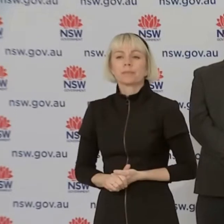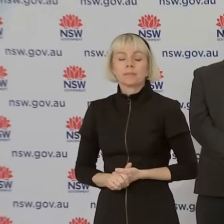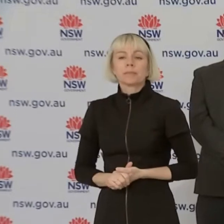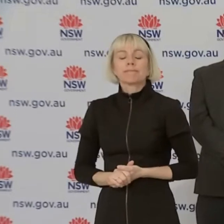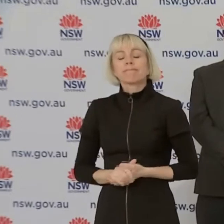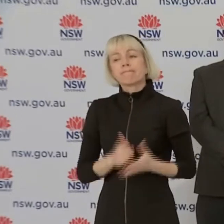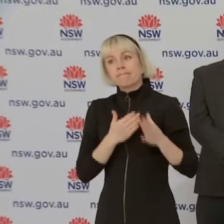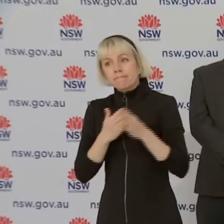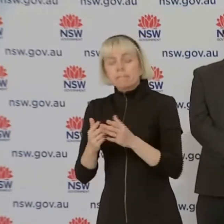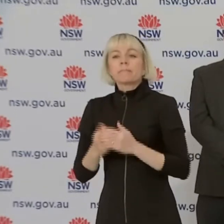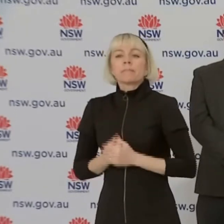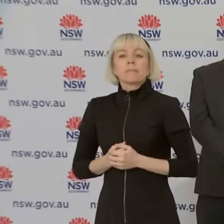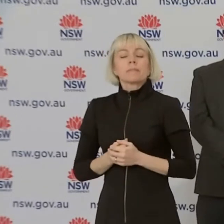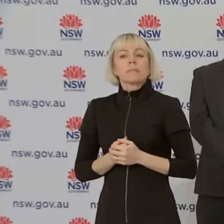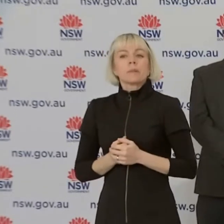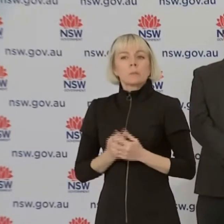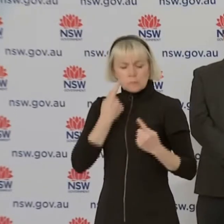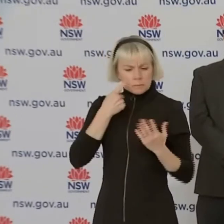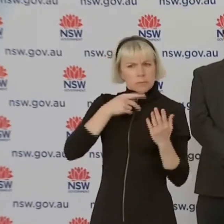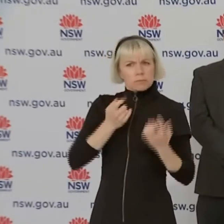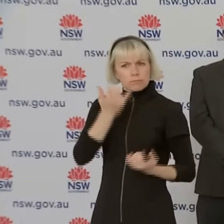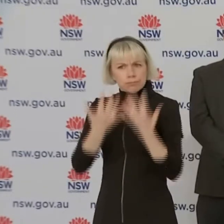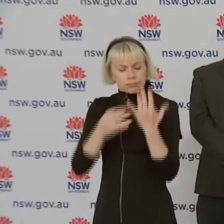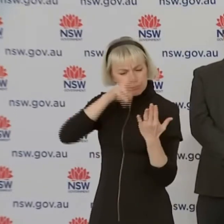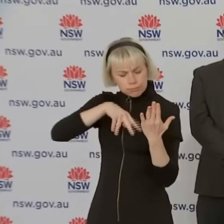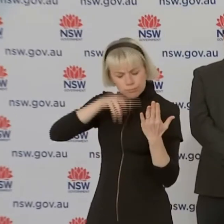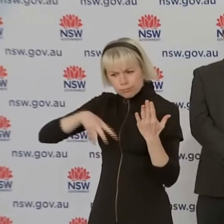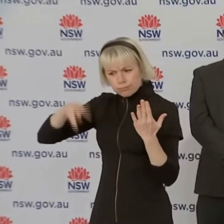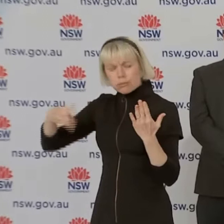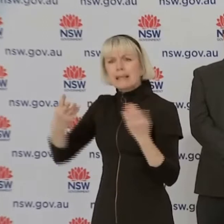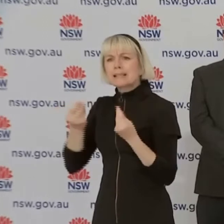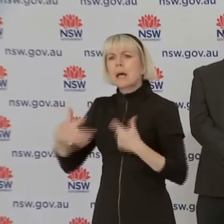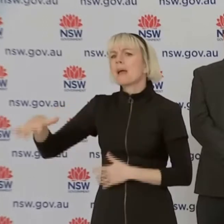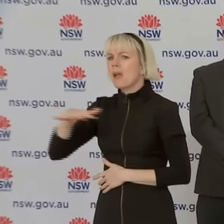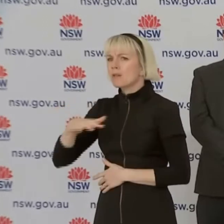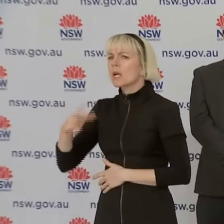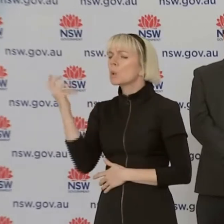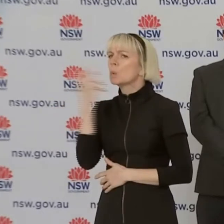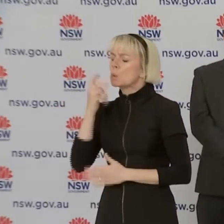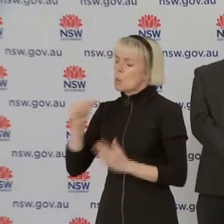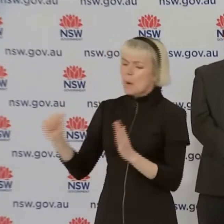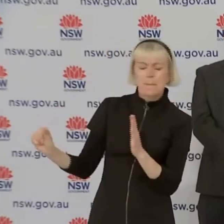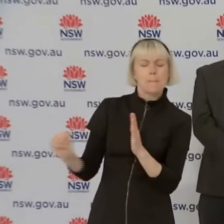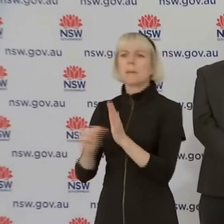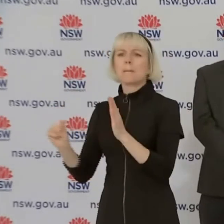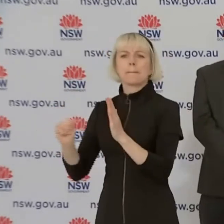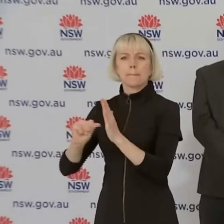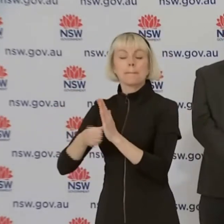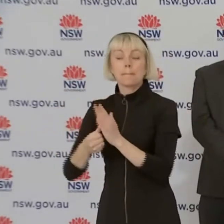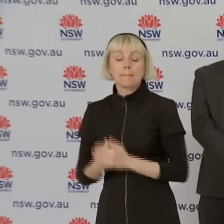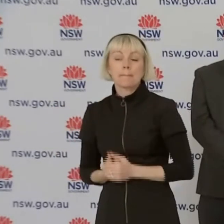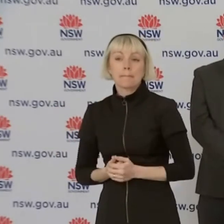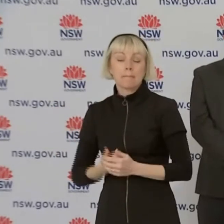which are outliers, that we've got to those levels. Now obviously, you know, from a public health perspective, I can't be